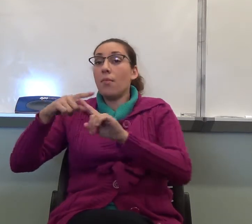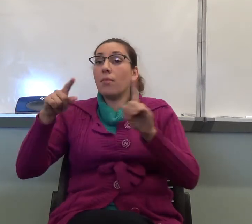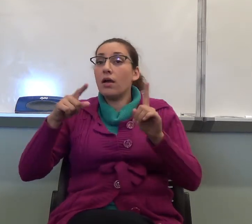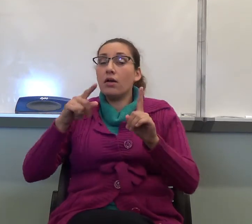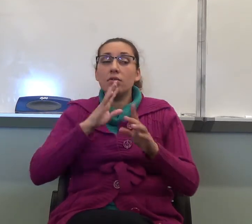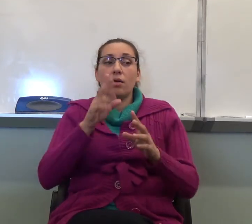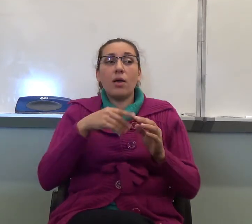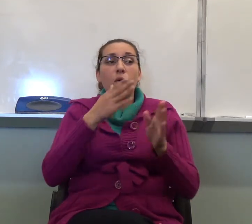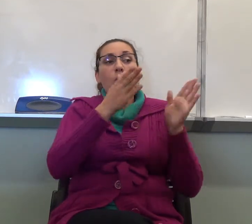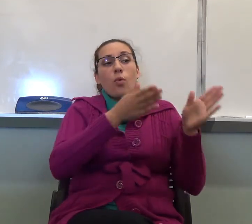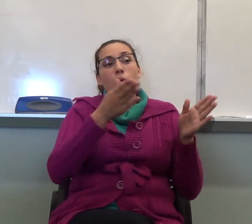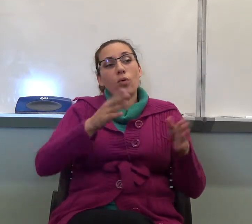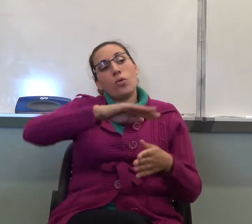line, negative and positive.